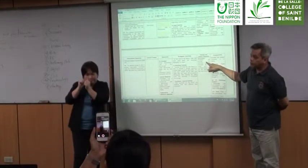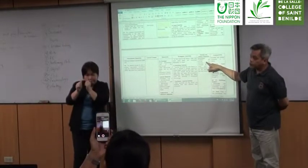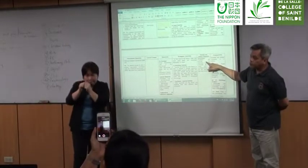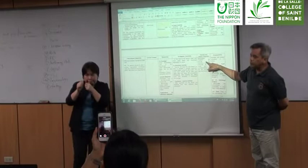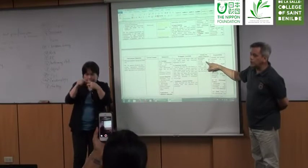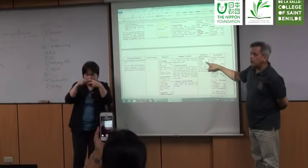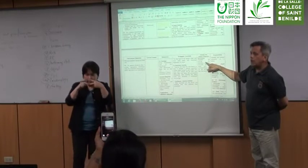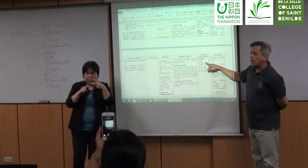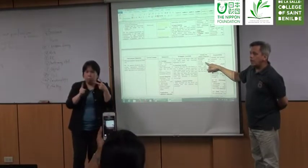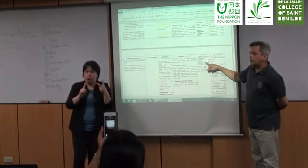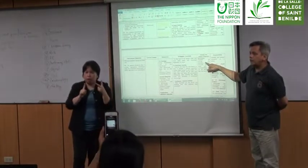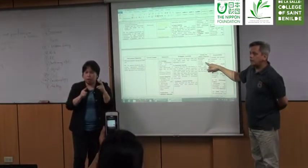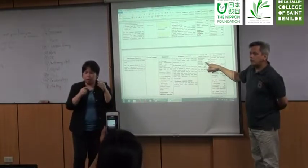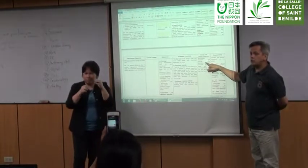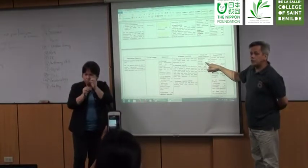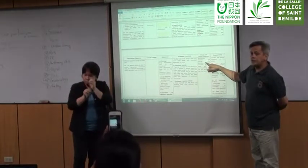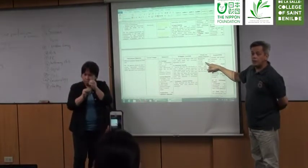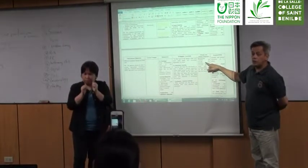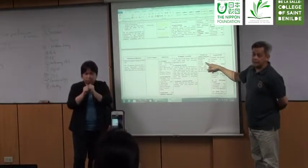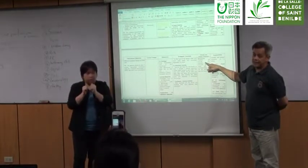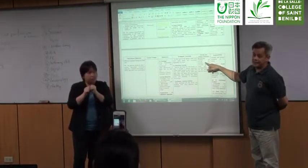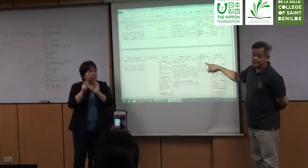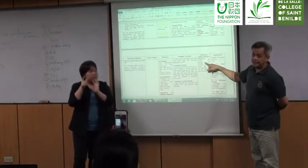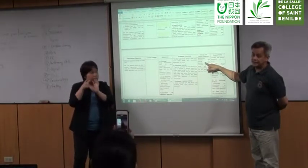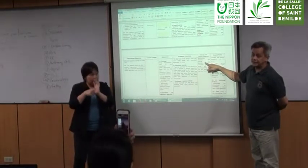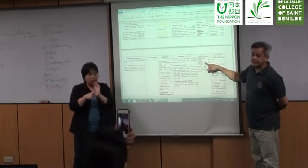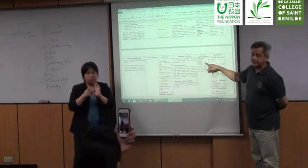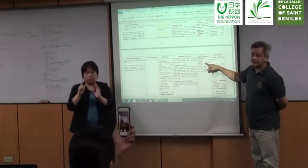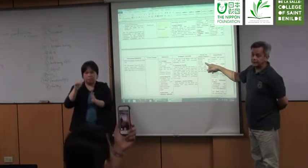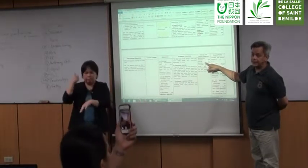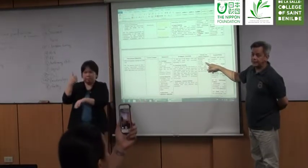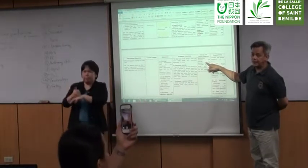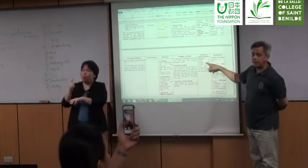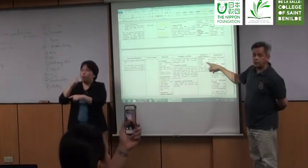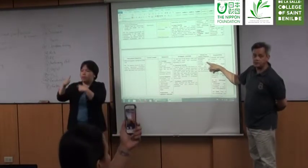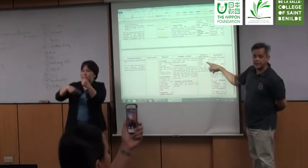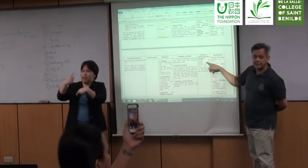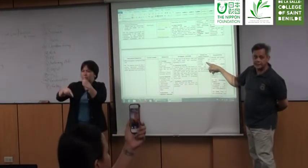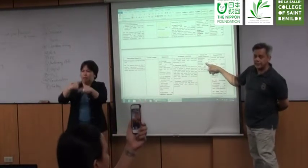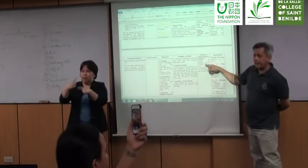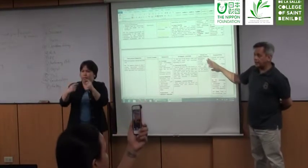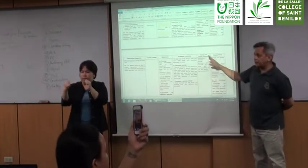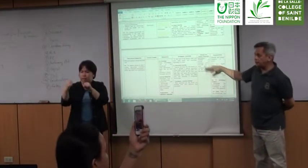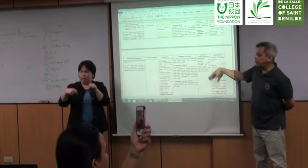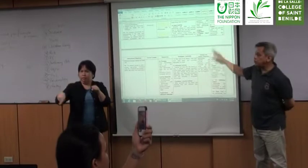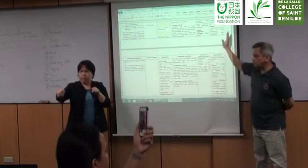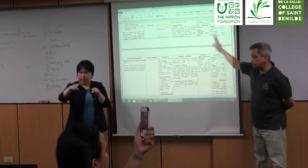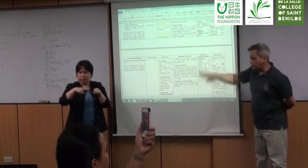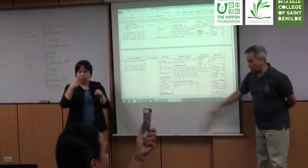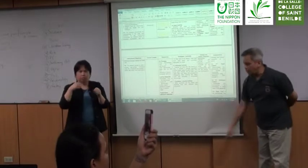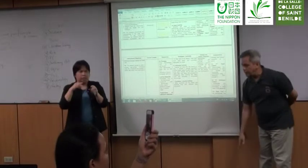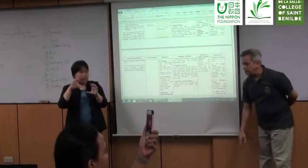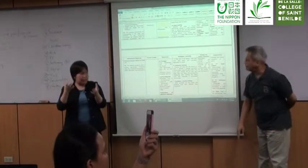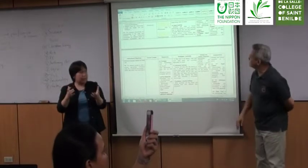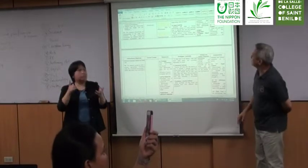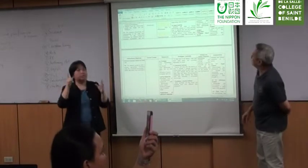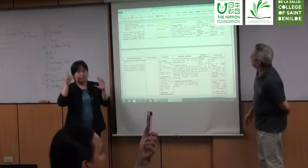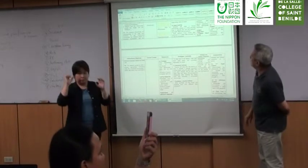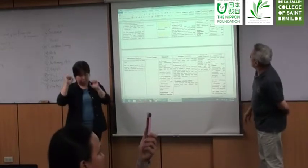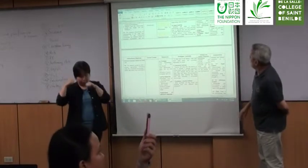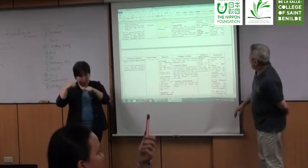or microscopy and then eventually develop science. And then develop science. That will be used all throughout the